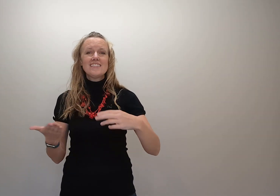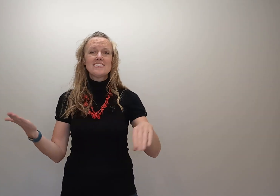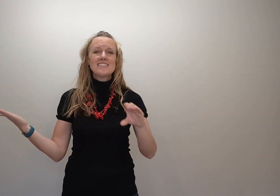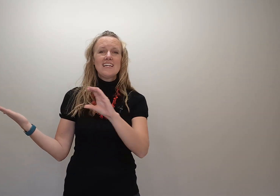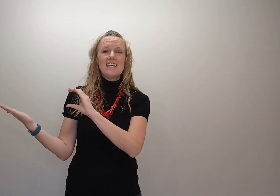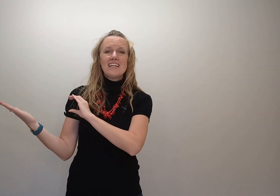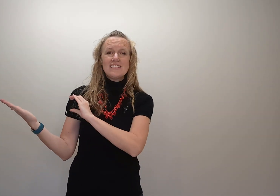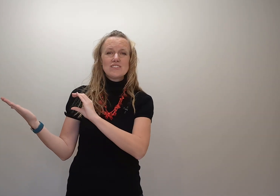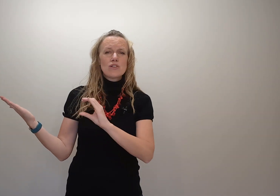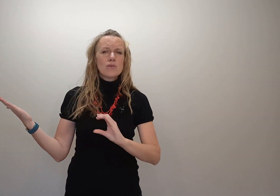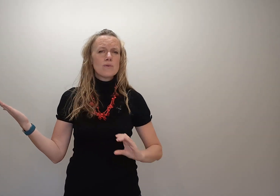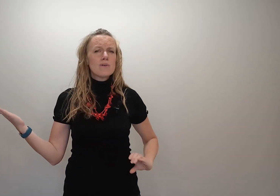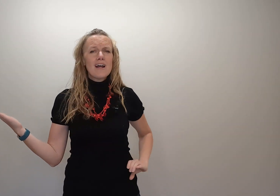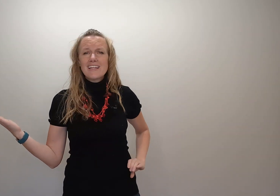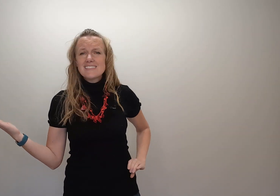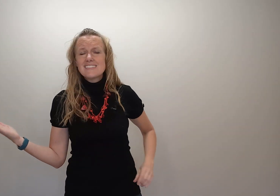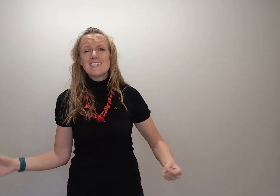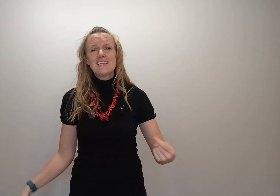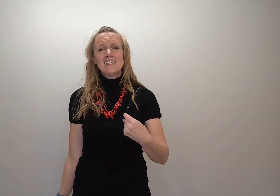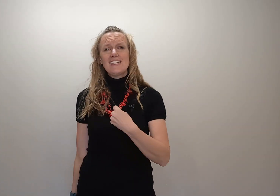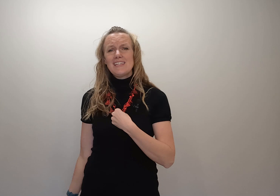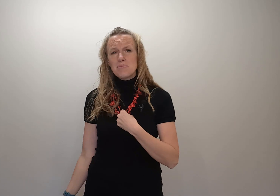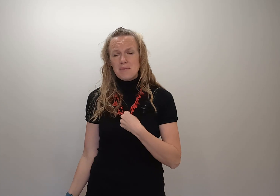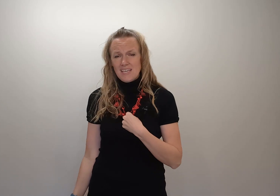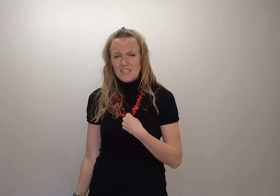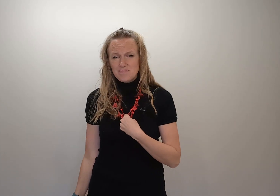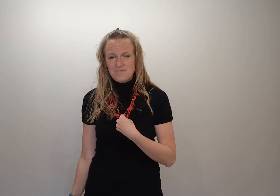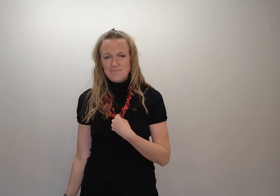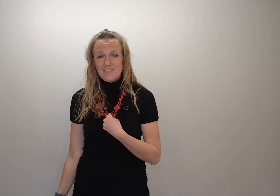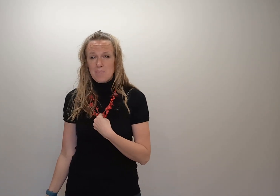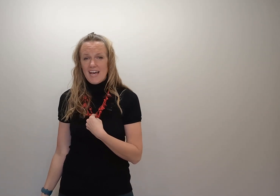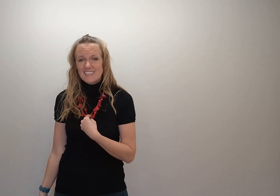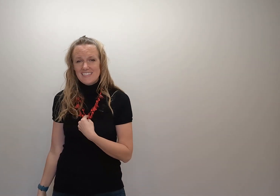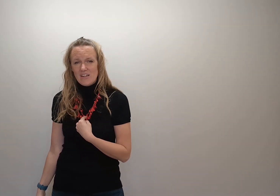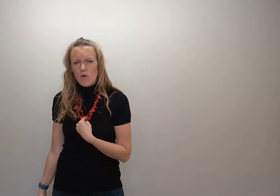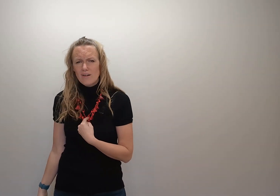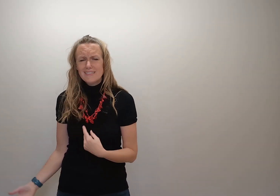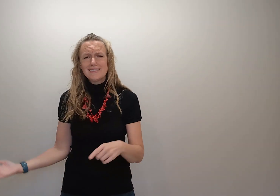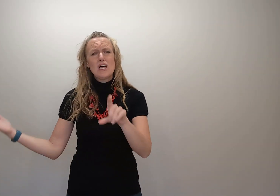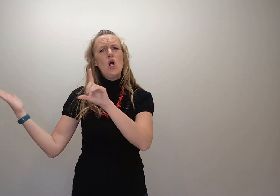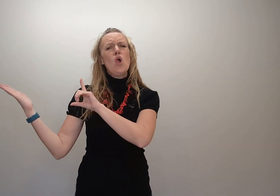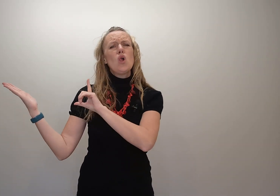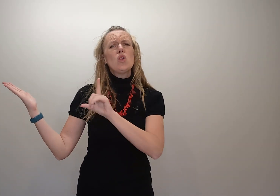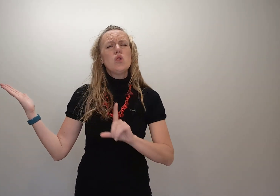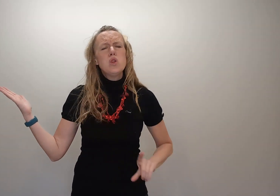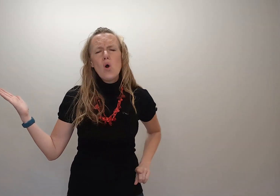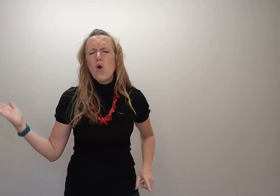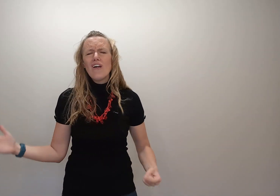Holiness is Christ in me. And back to that chorus.